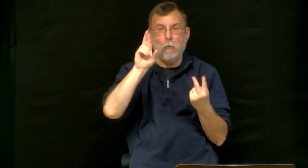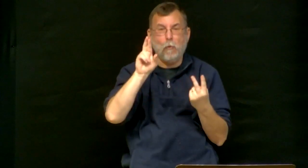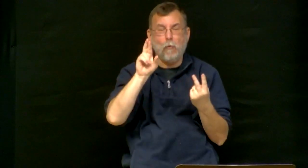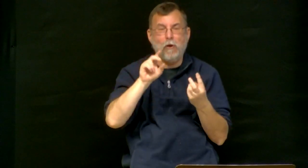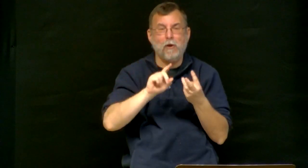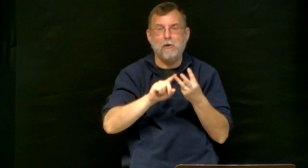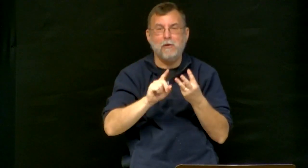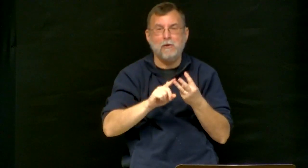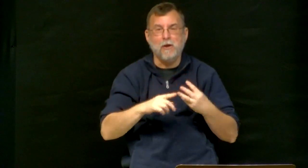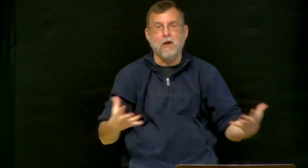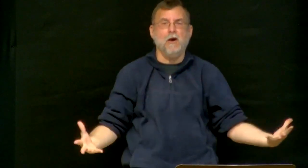Or